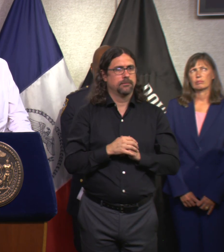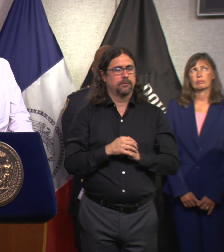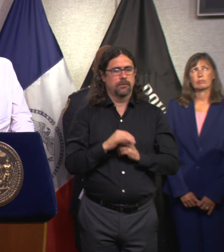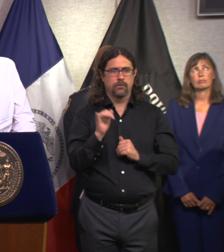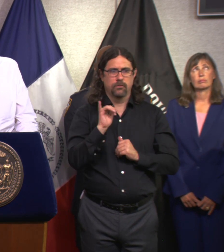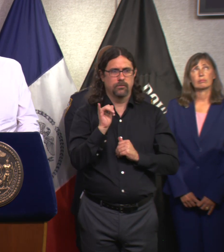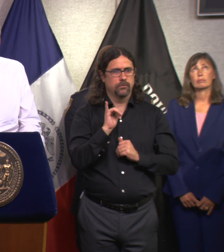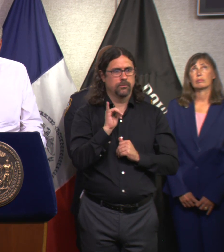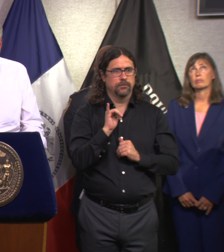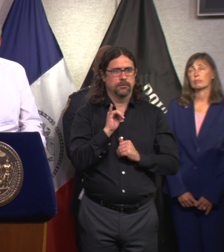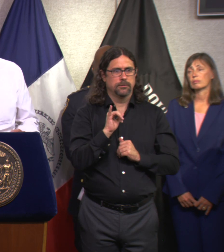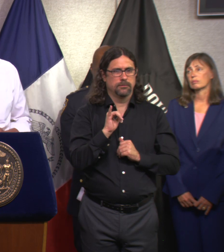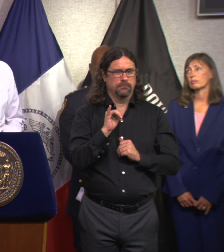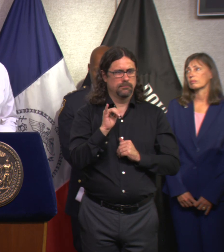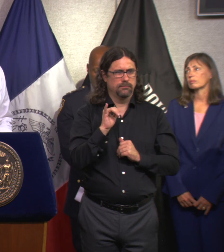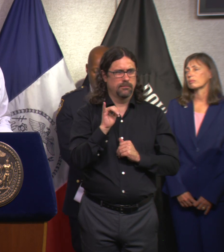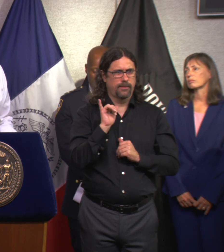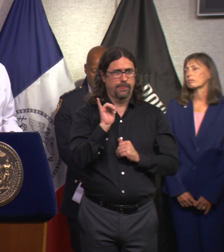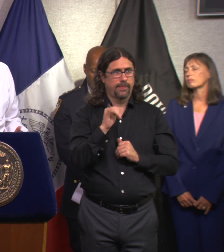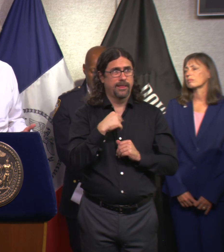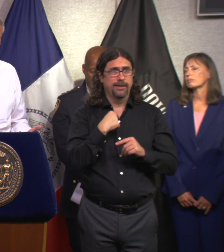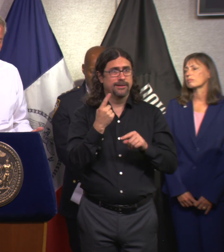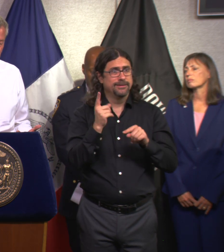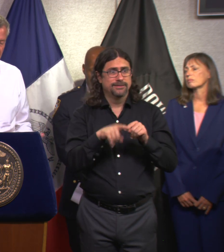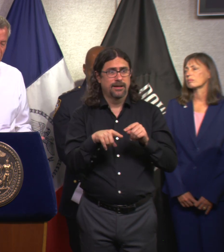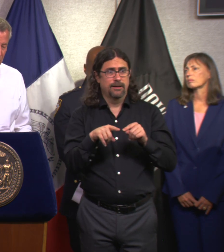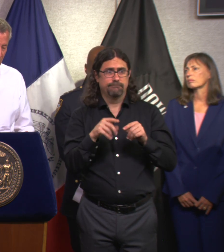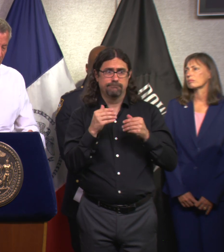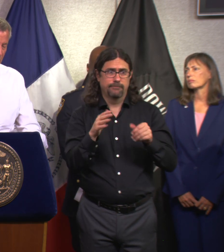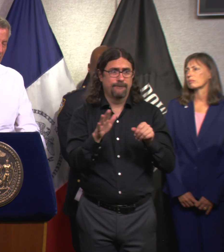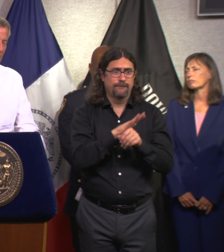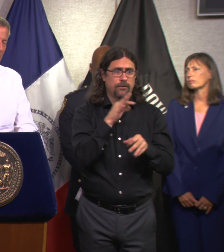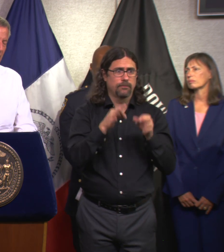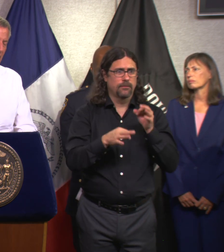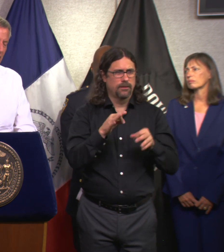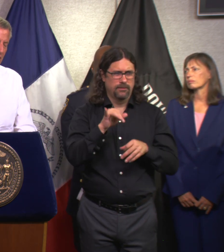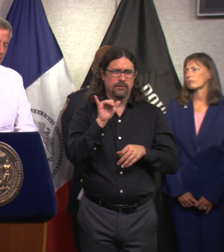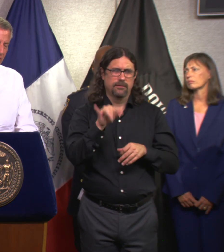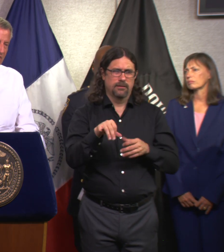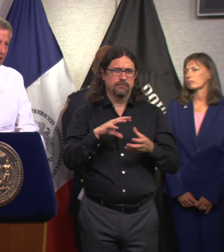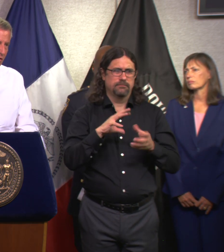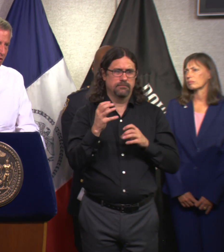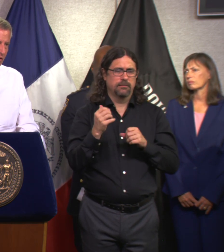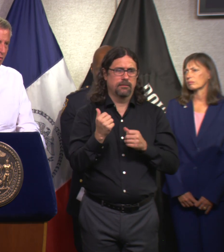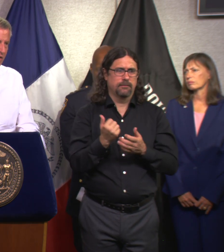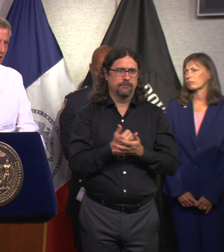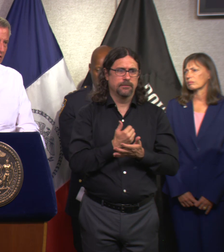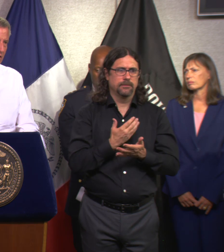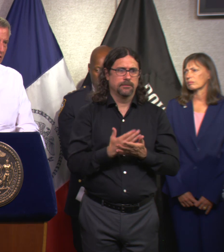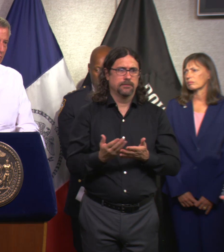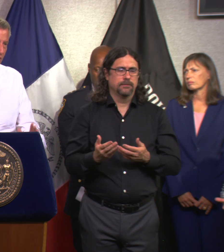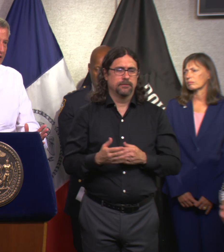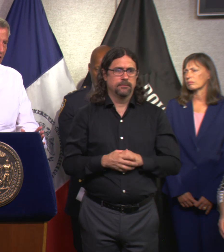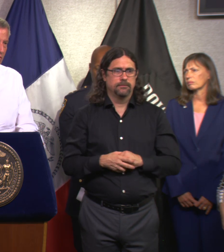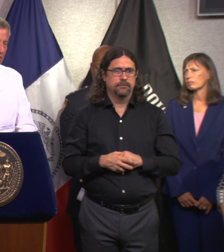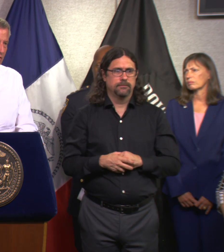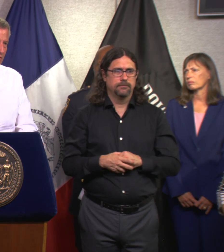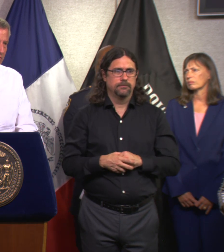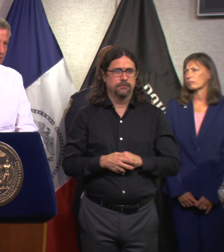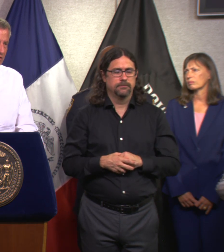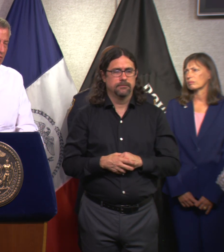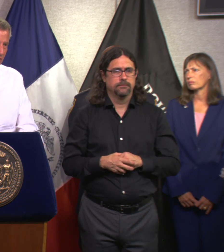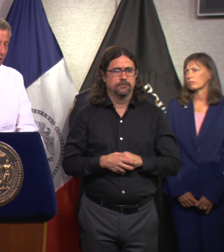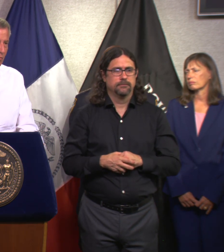terms of the disciplinary process, the issues governed by the 50A law in Albany point out